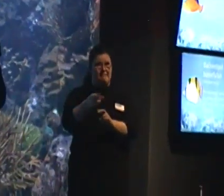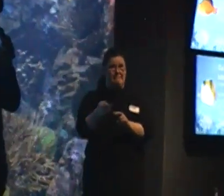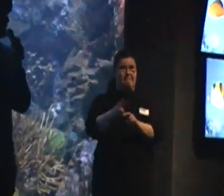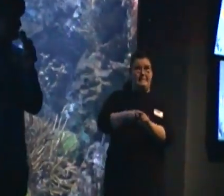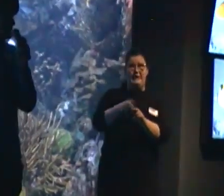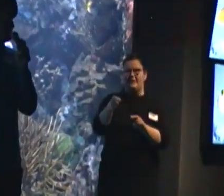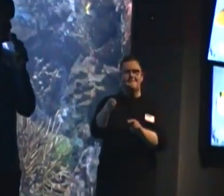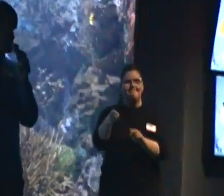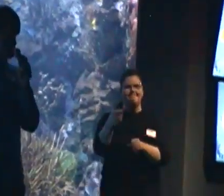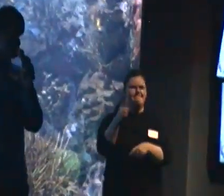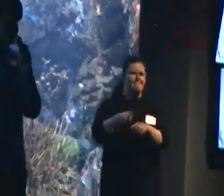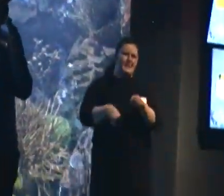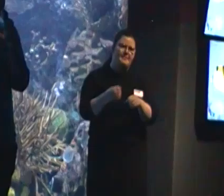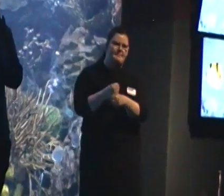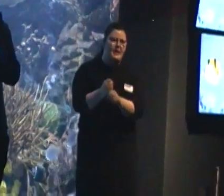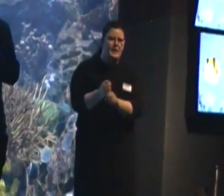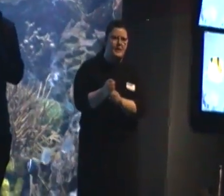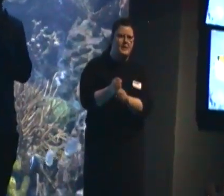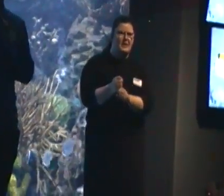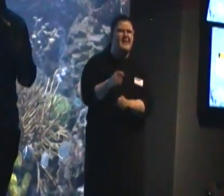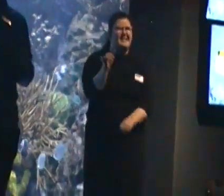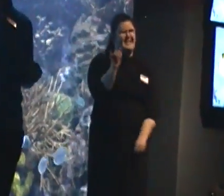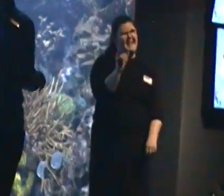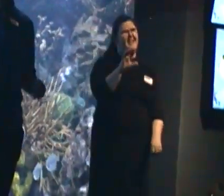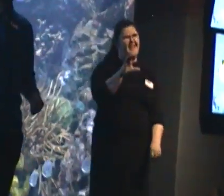except they're getting in your exoskeletons.